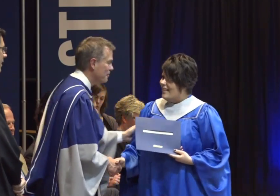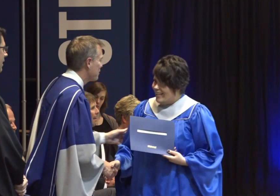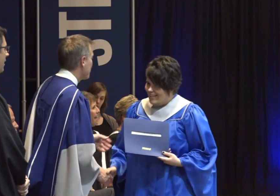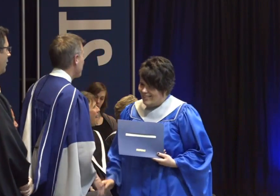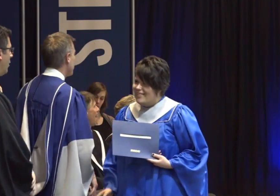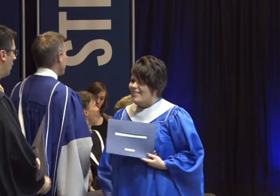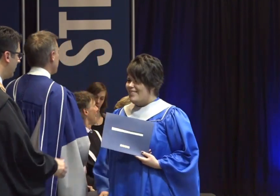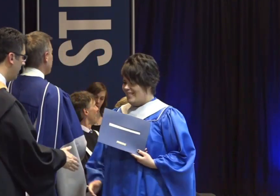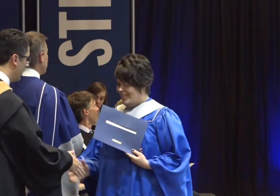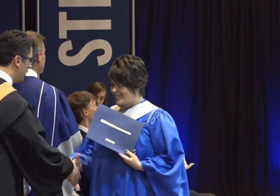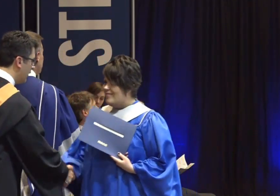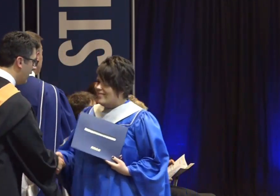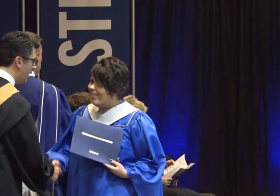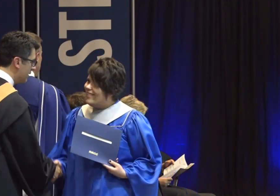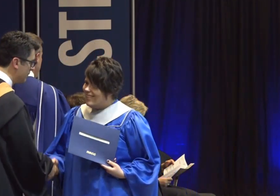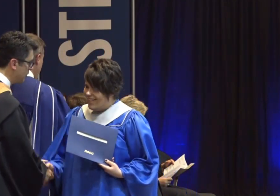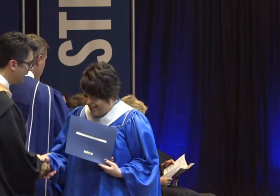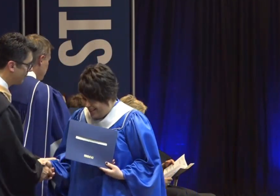Michaela Smith.